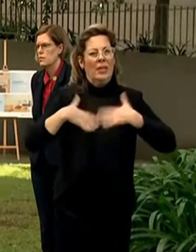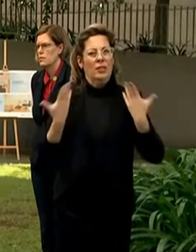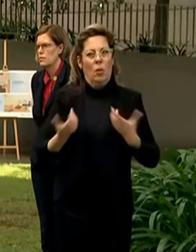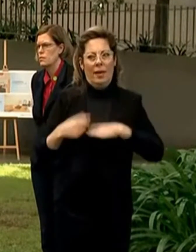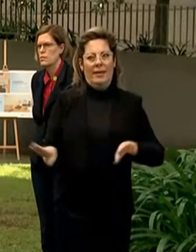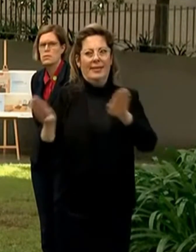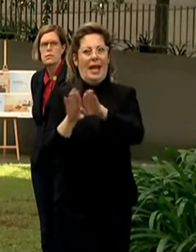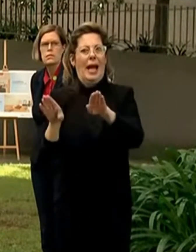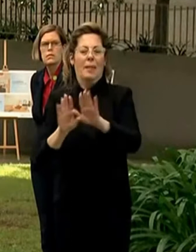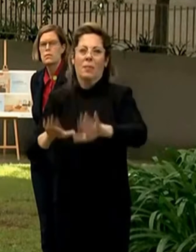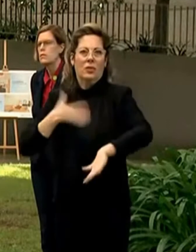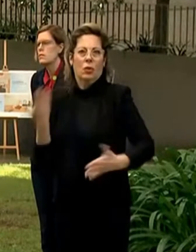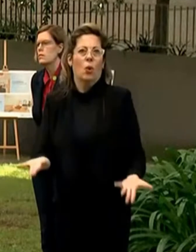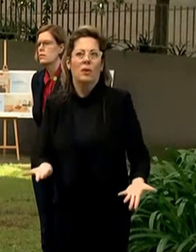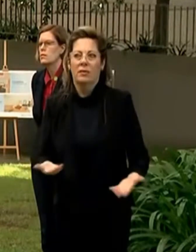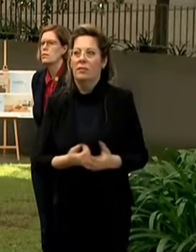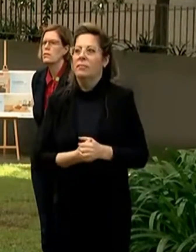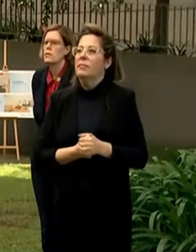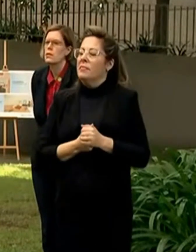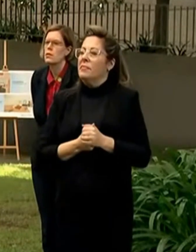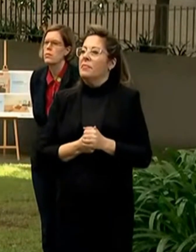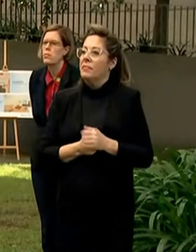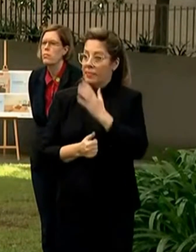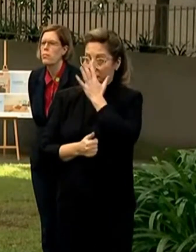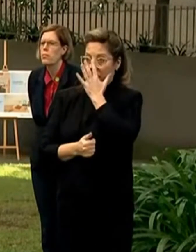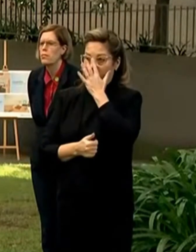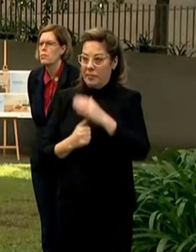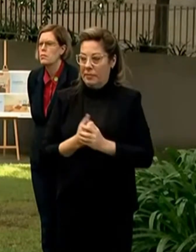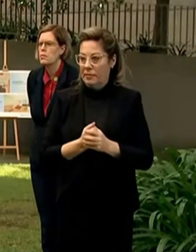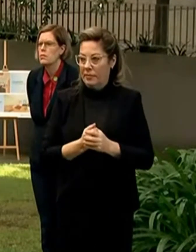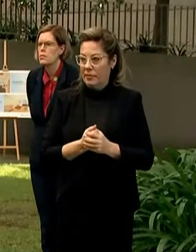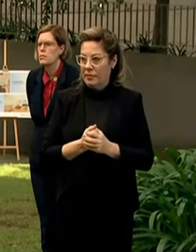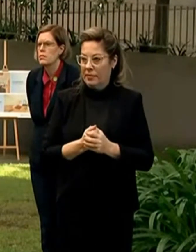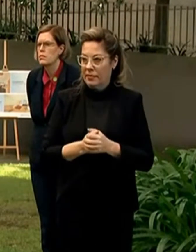for the rest of the nation. Sorry, who hasn't asked a question yet?